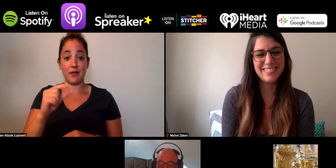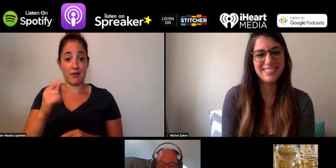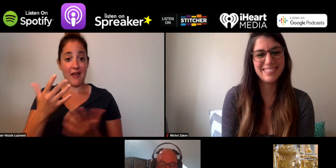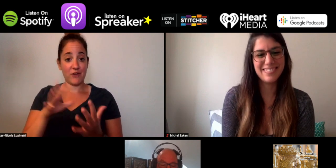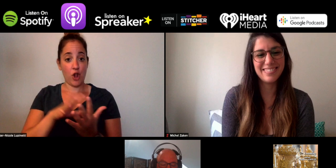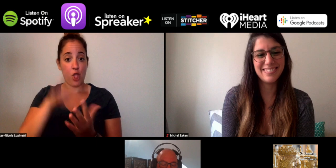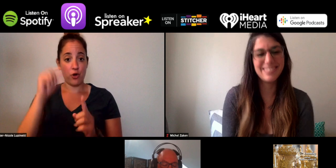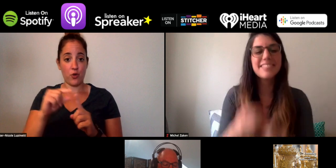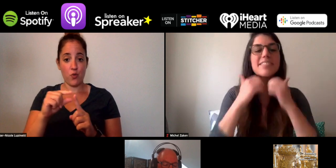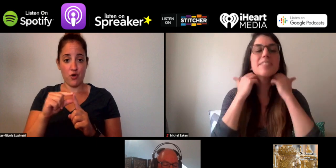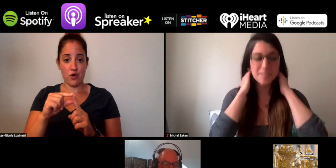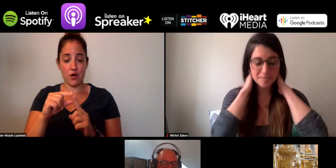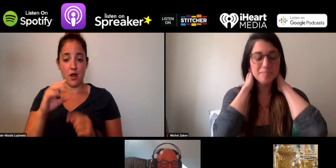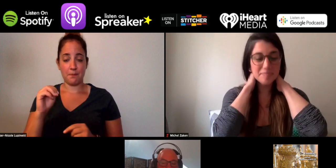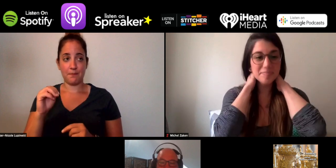when I was